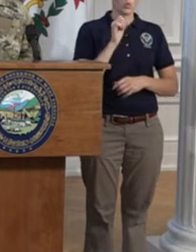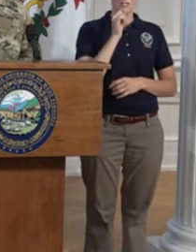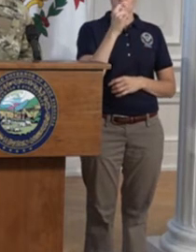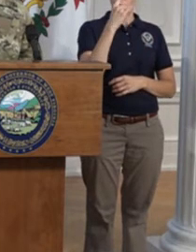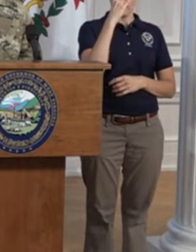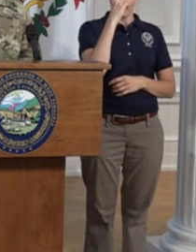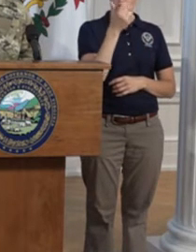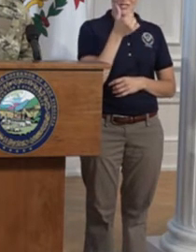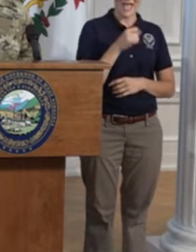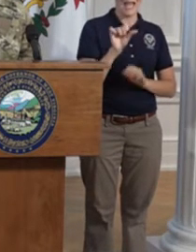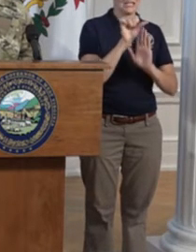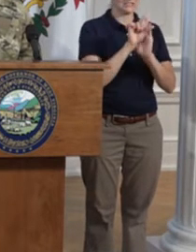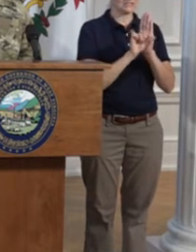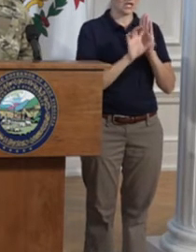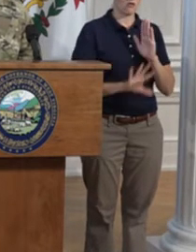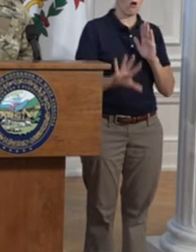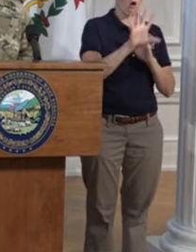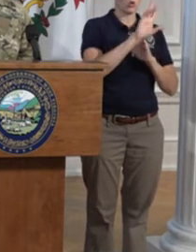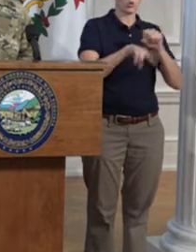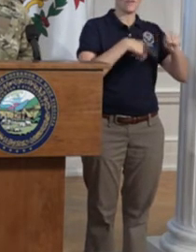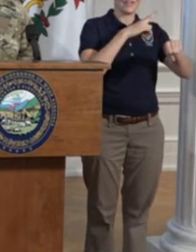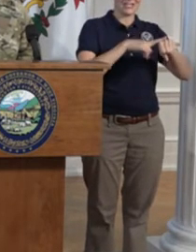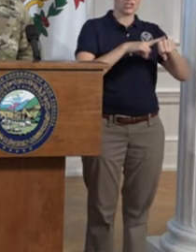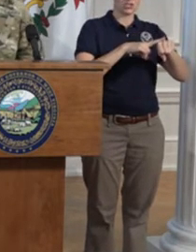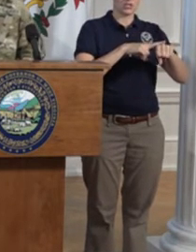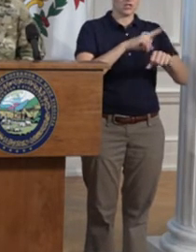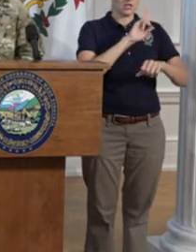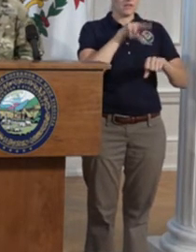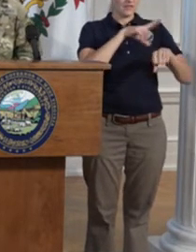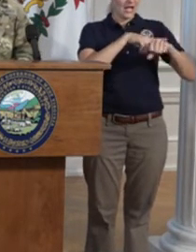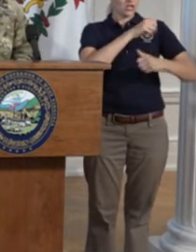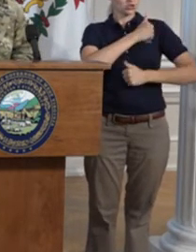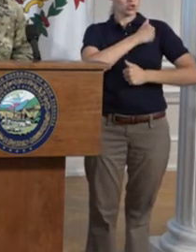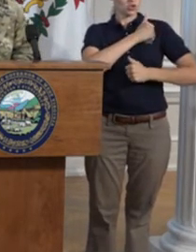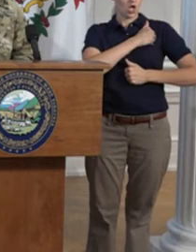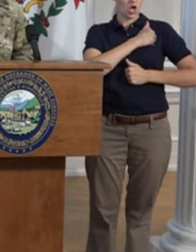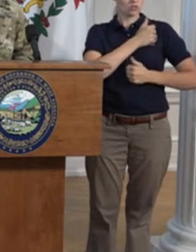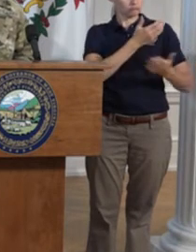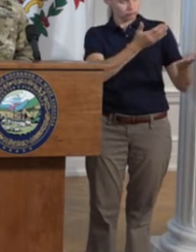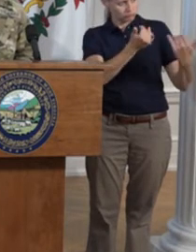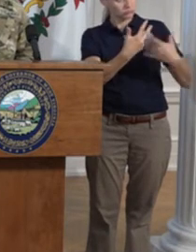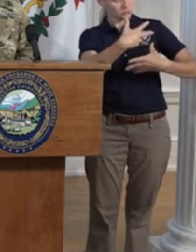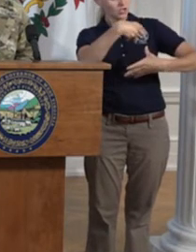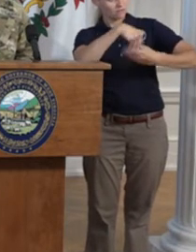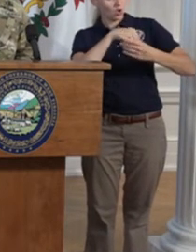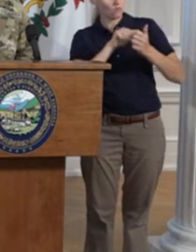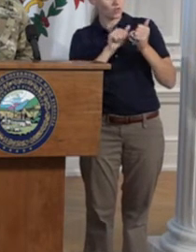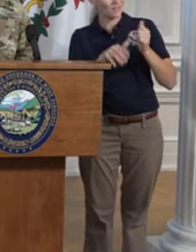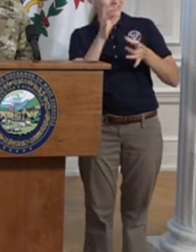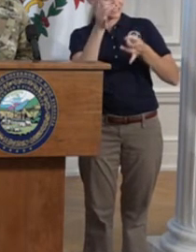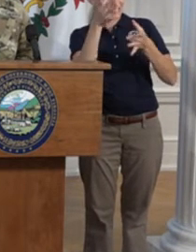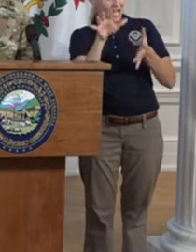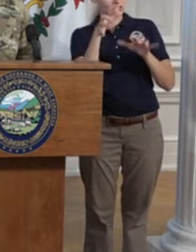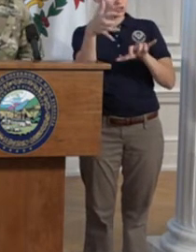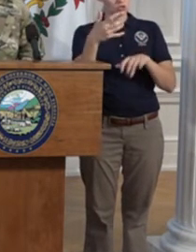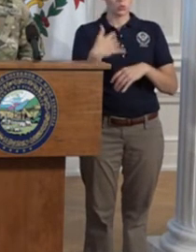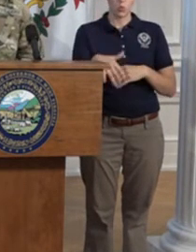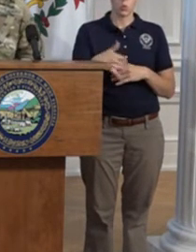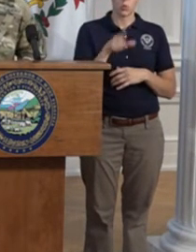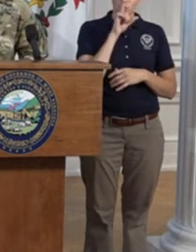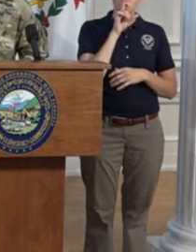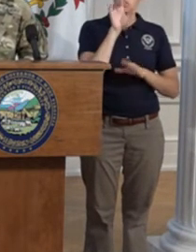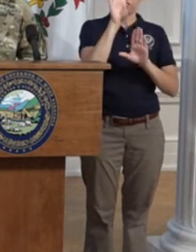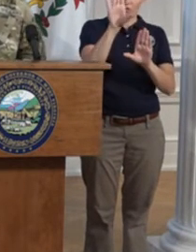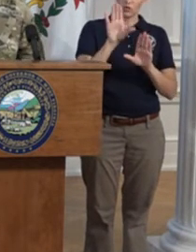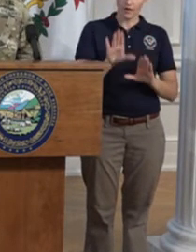nation where the Guard has been allowed to participate at the level that you have given us to participate in all aspects of this, and we